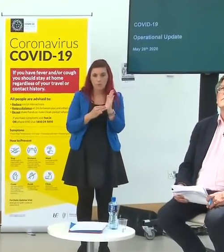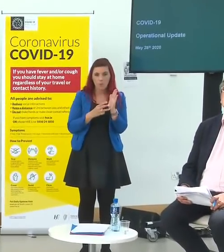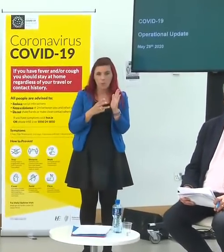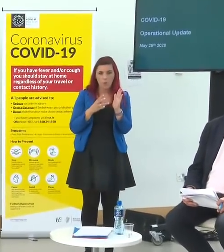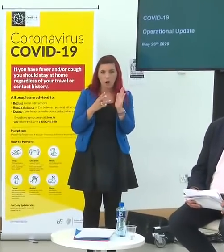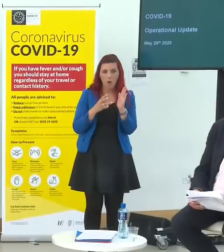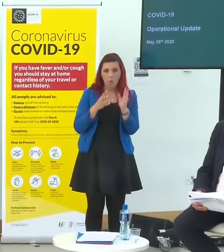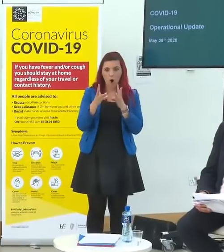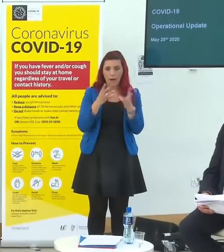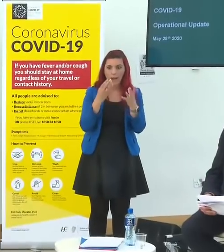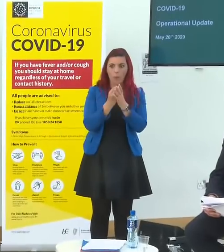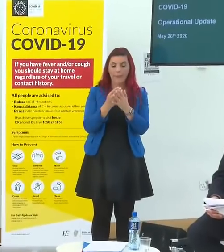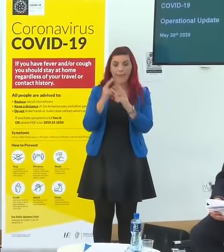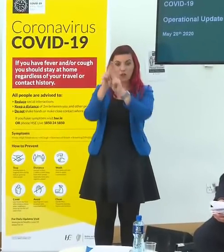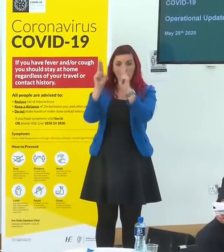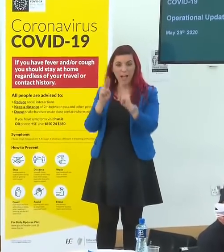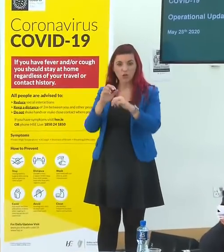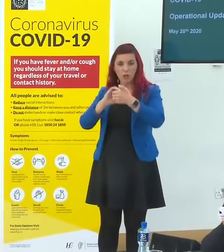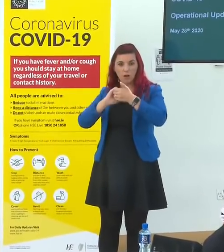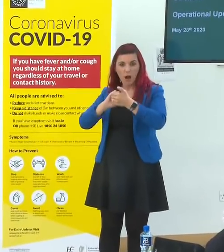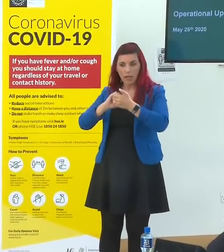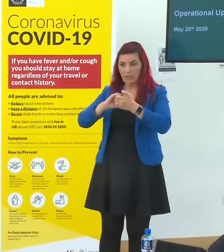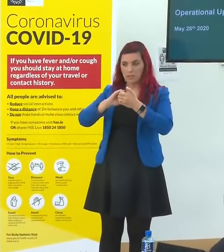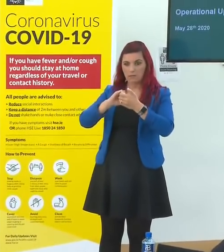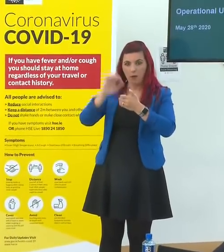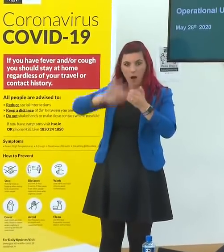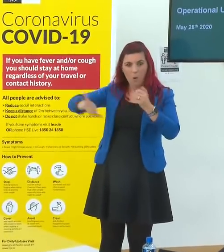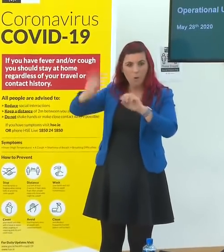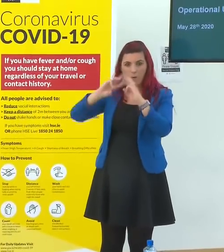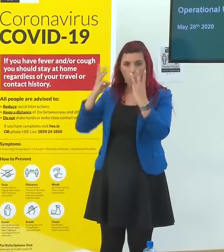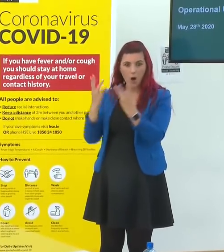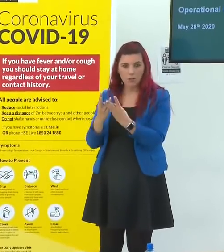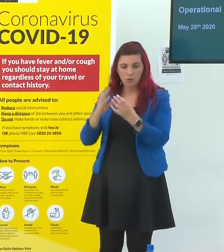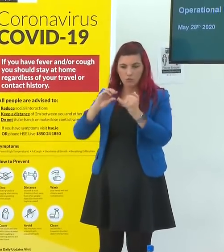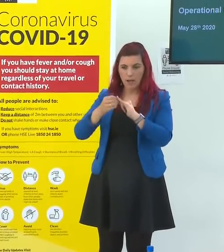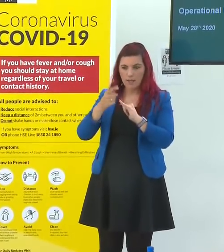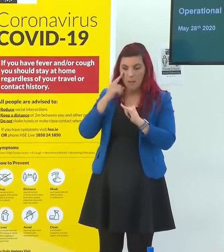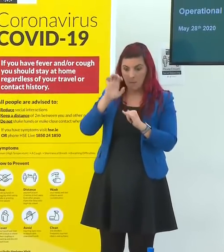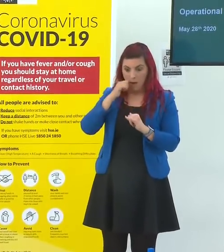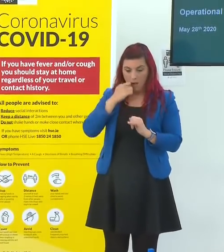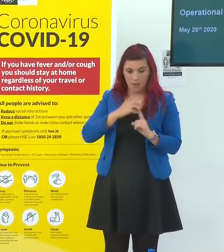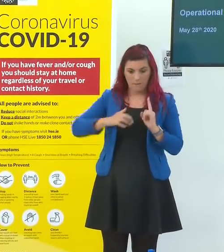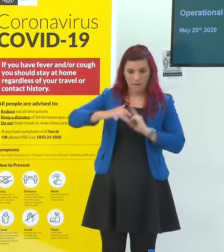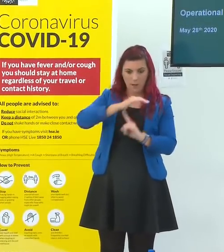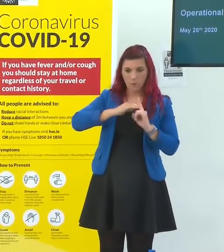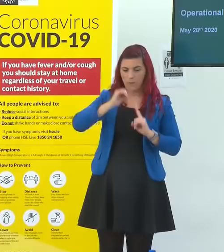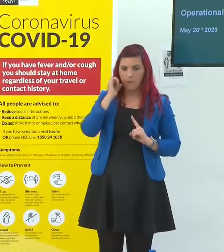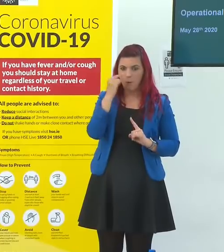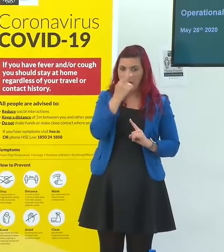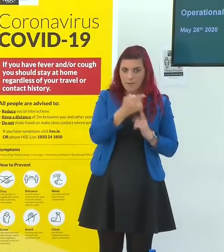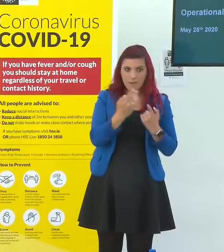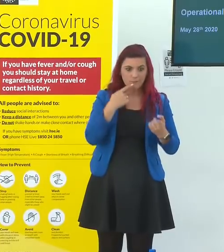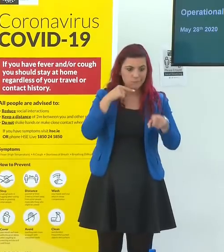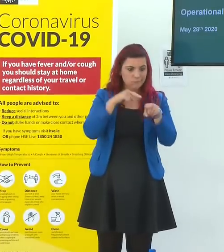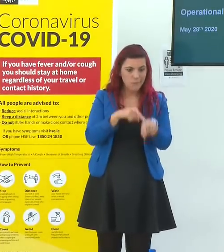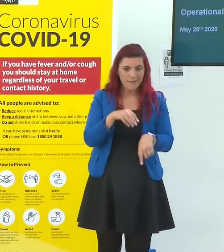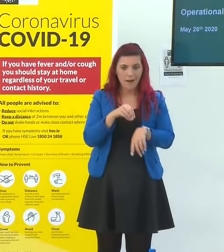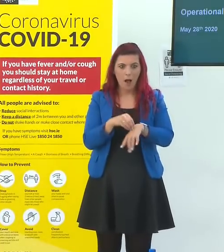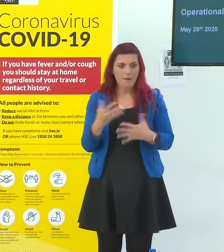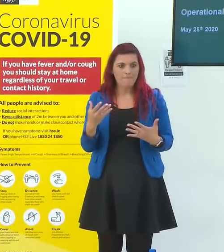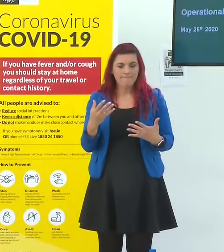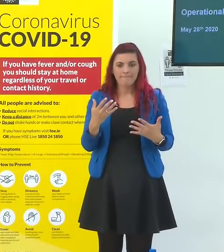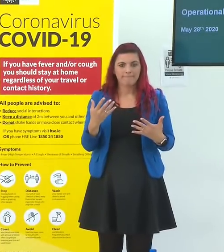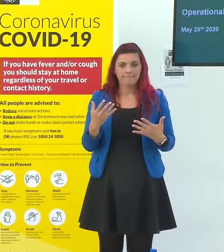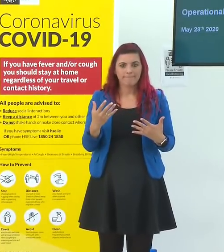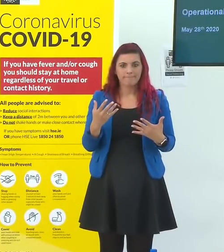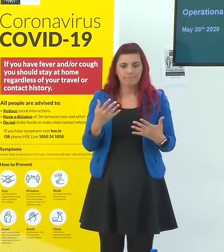colleagues internationally right across the world to see how, in an environment where there's no evidence, and we're relying on